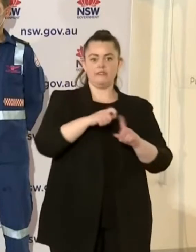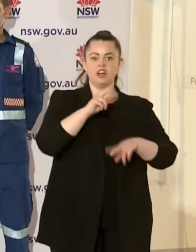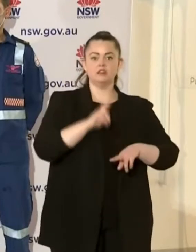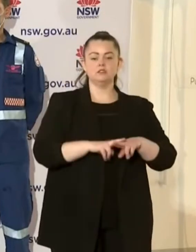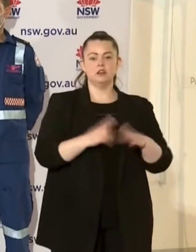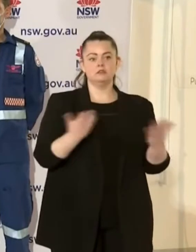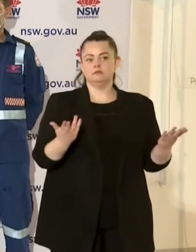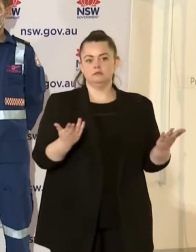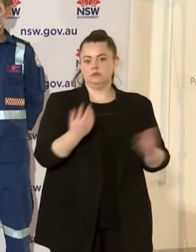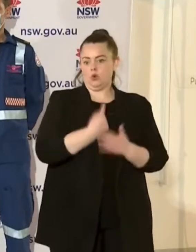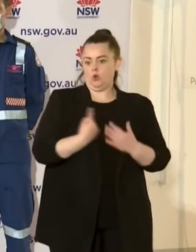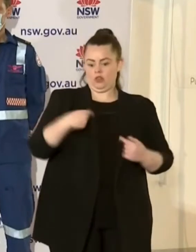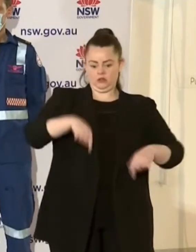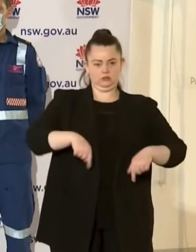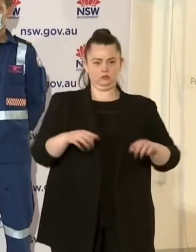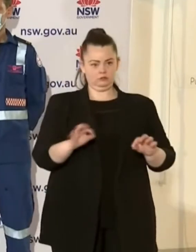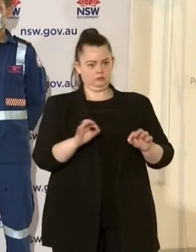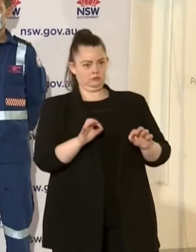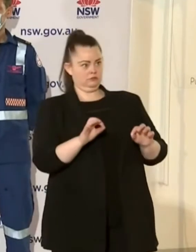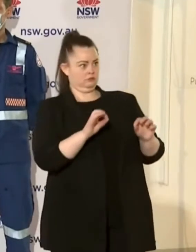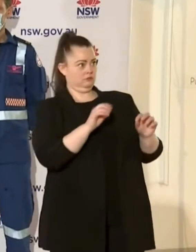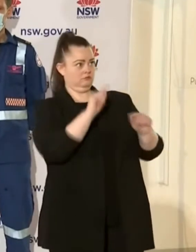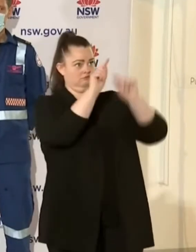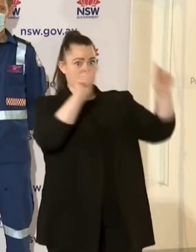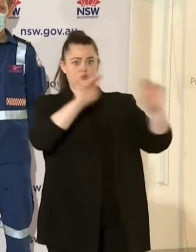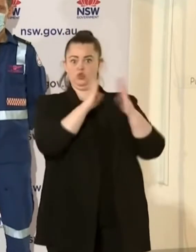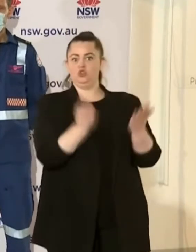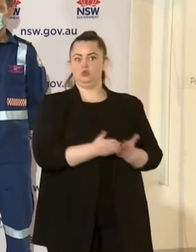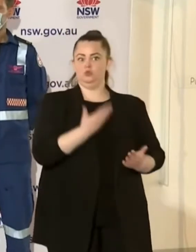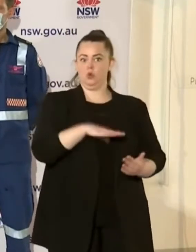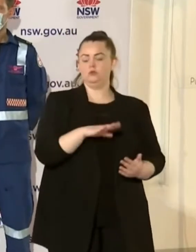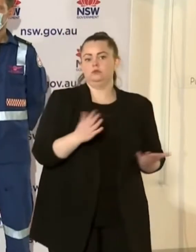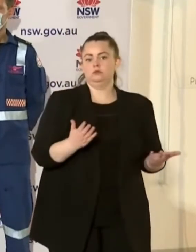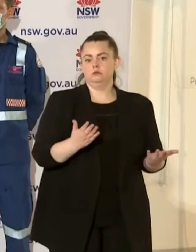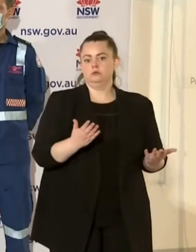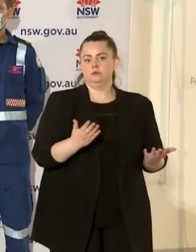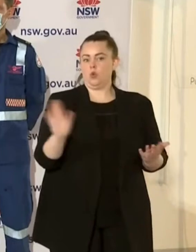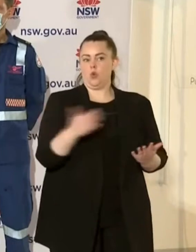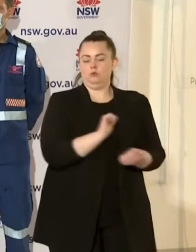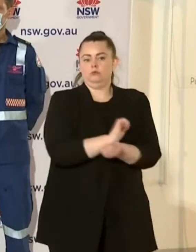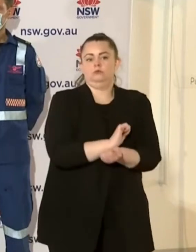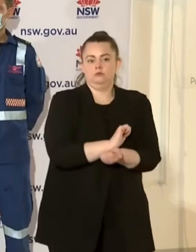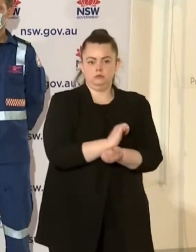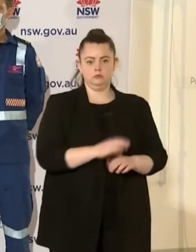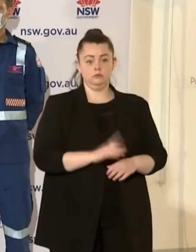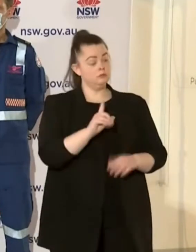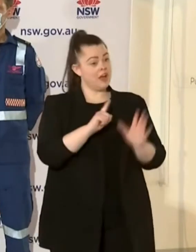one certainly coming online soon. I would just say to everybody across the state, Dr. Burns said it, we all have an